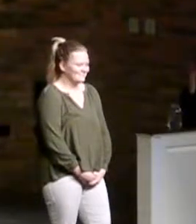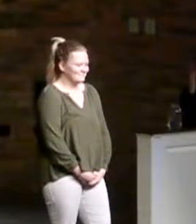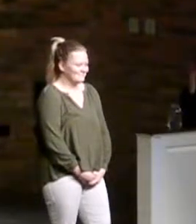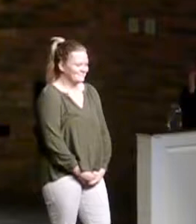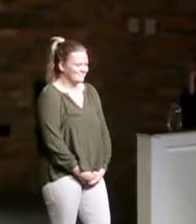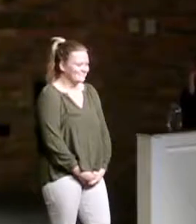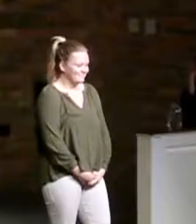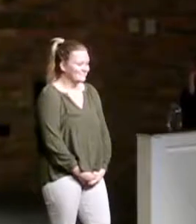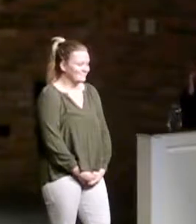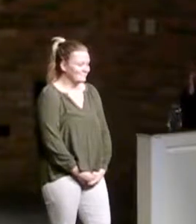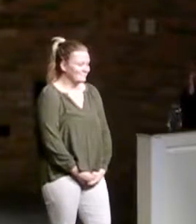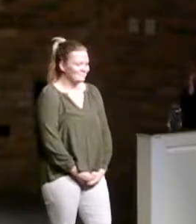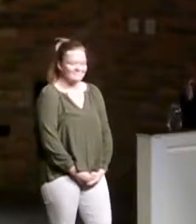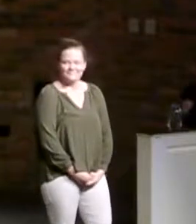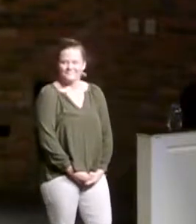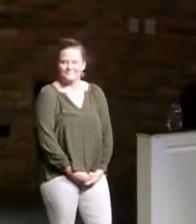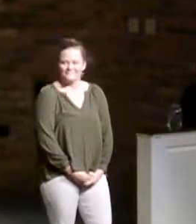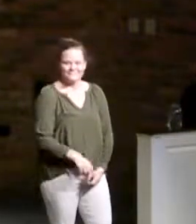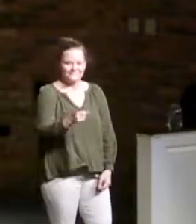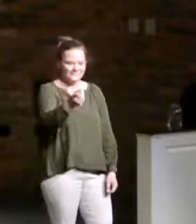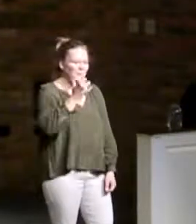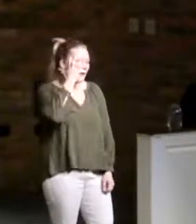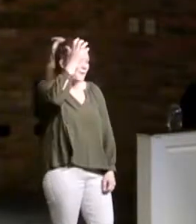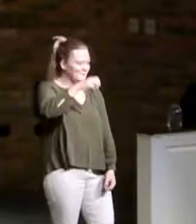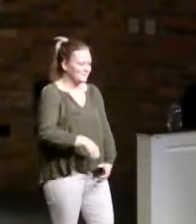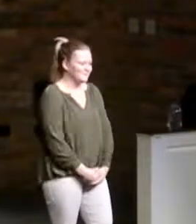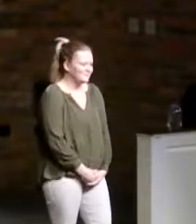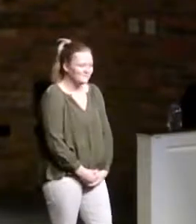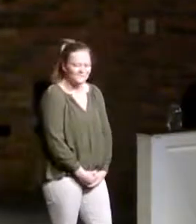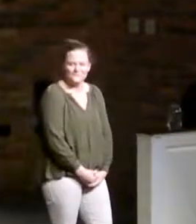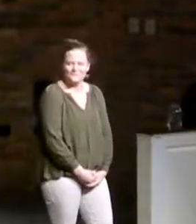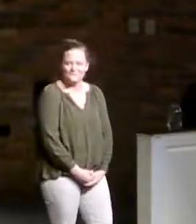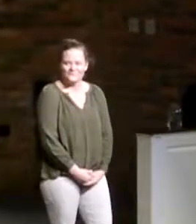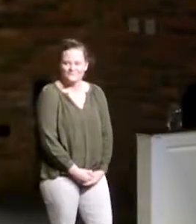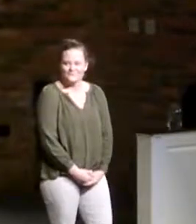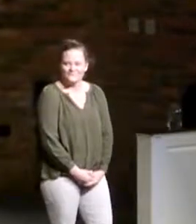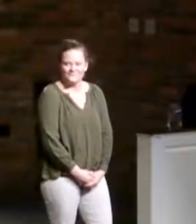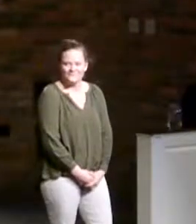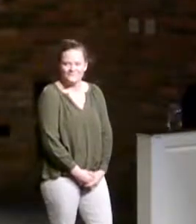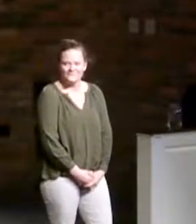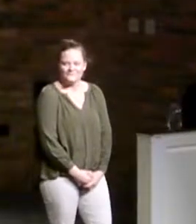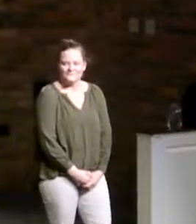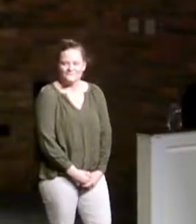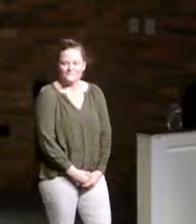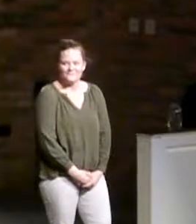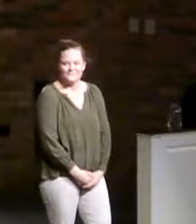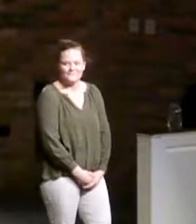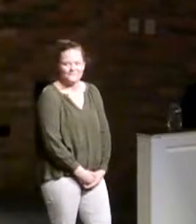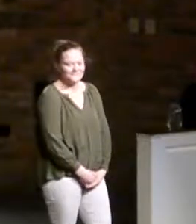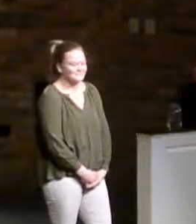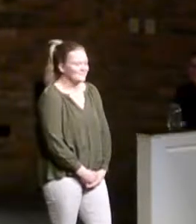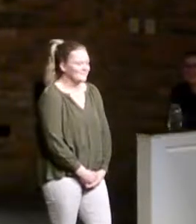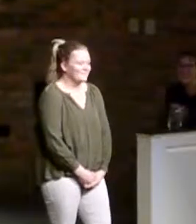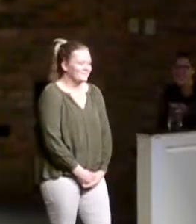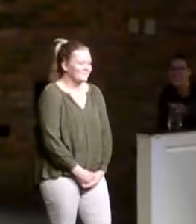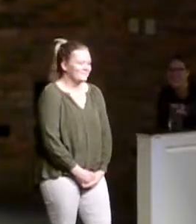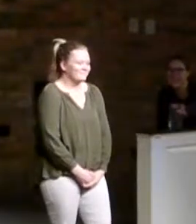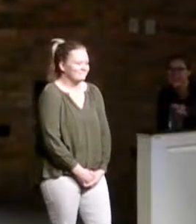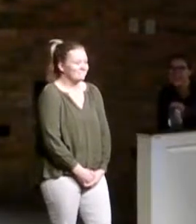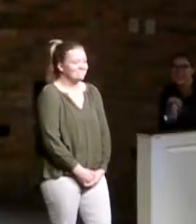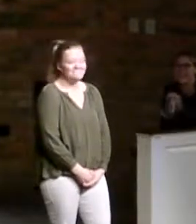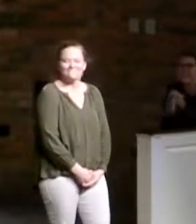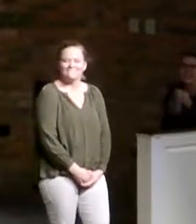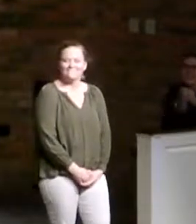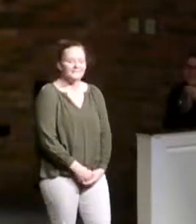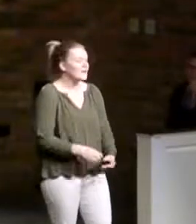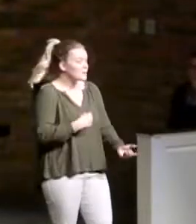Latinoamérica. Sí, sí, es la verdad. Algunos de ustedes conocen mi lengua, no? So what I